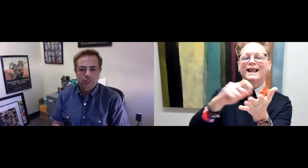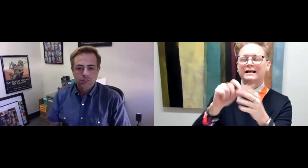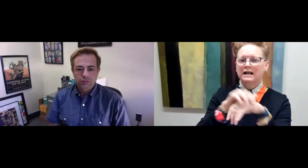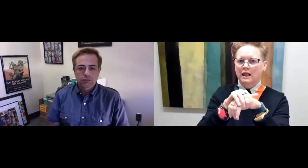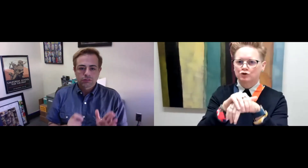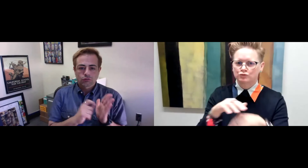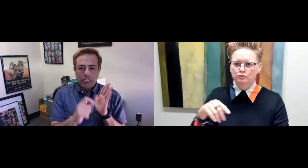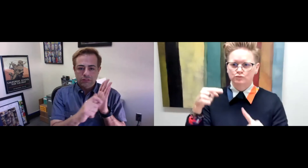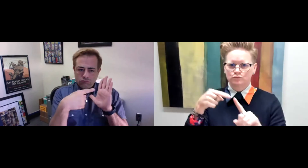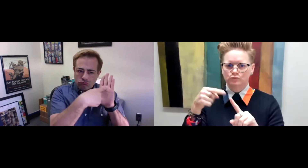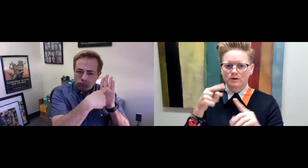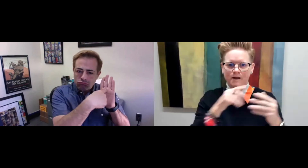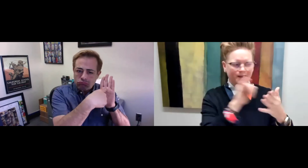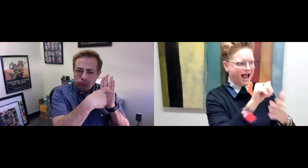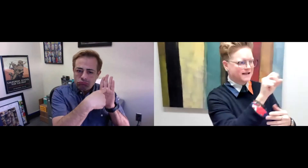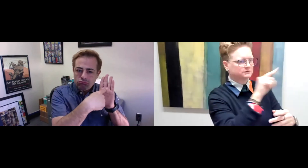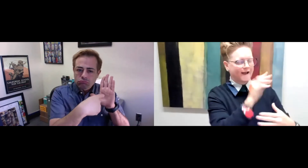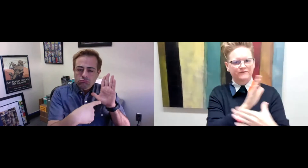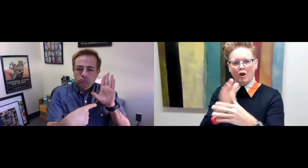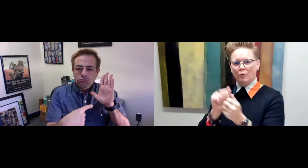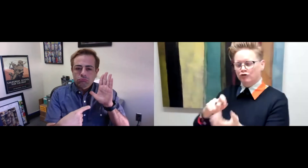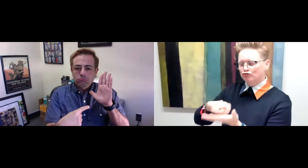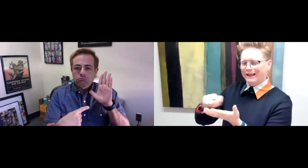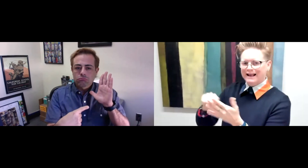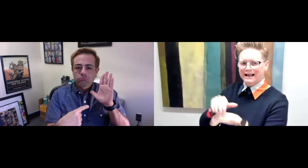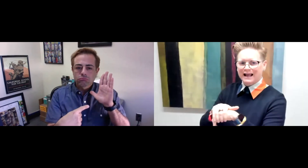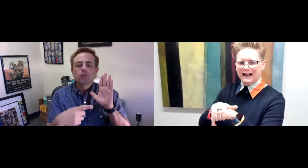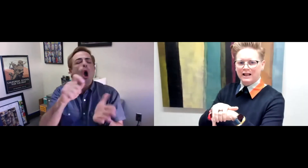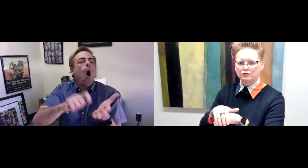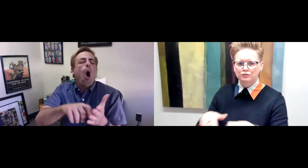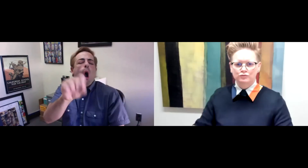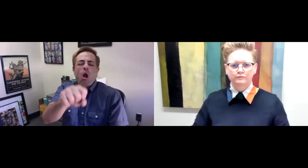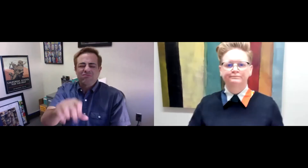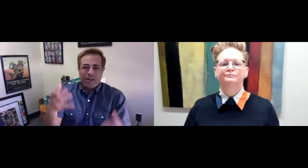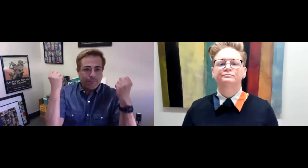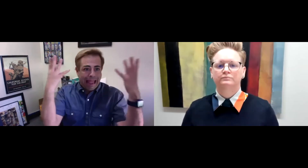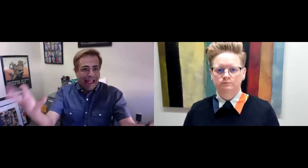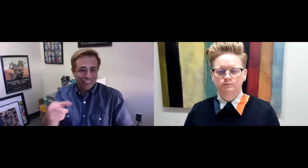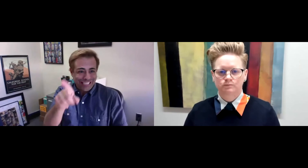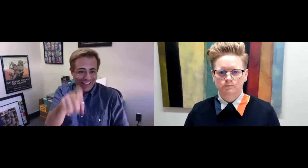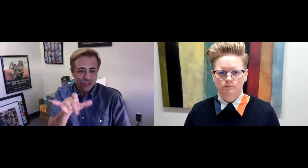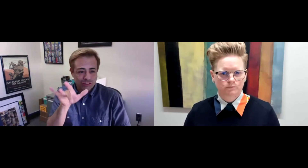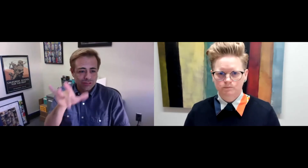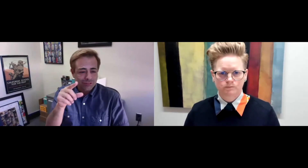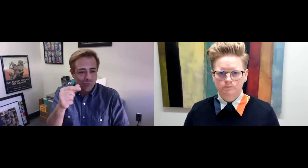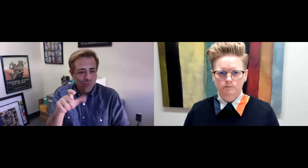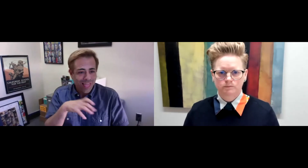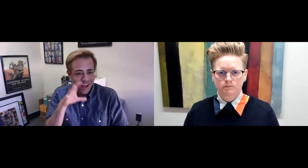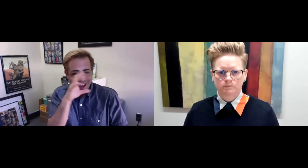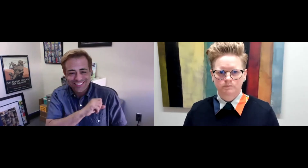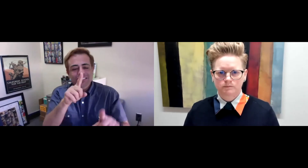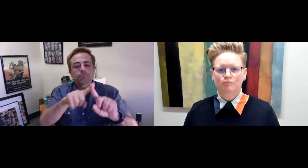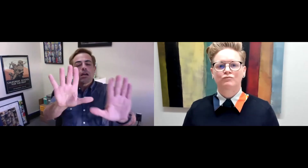pathologists, we're talking about written English. We're talking about ASL not affecting